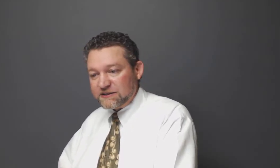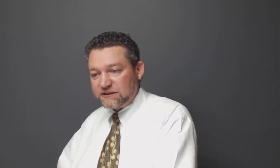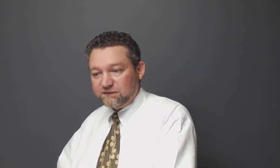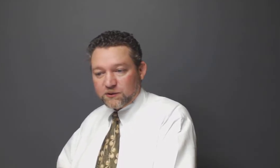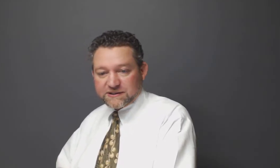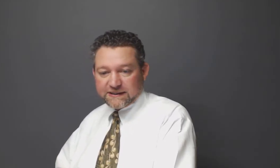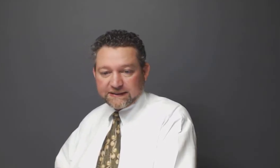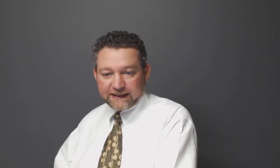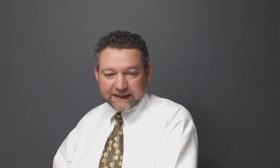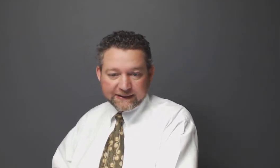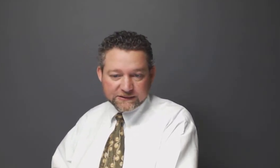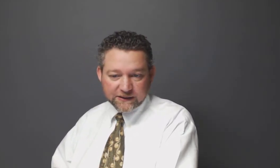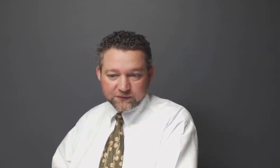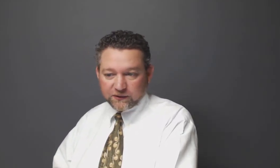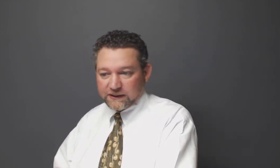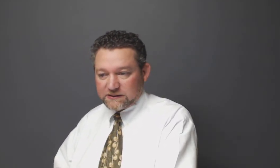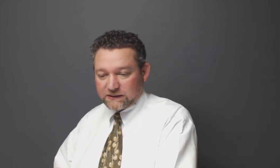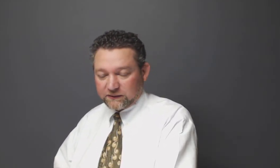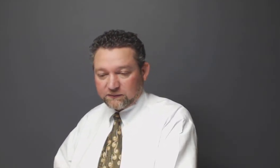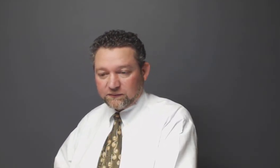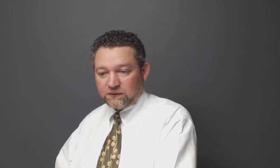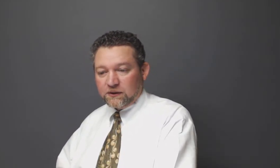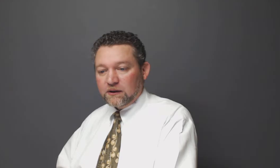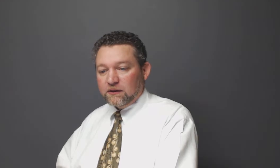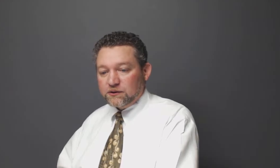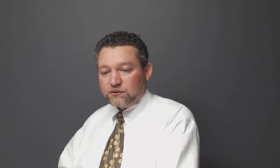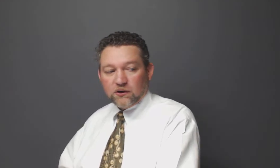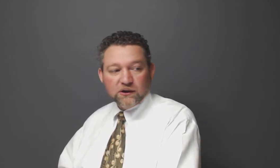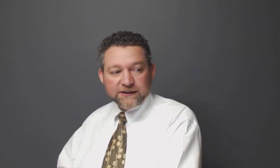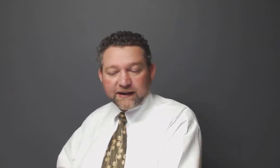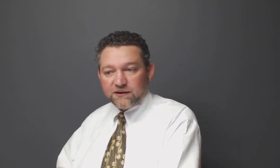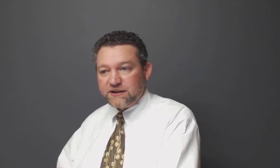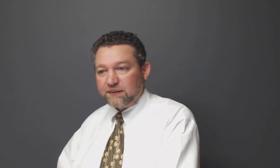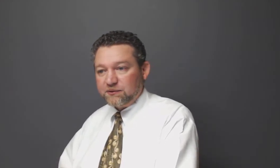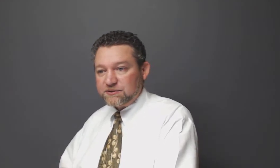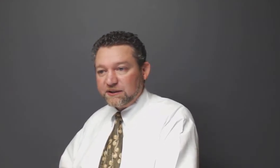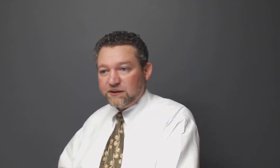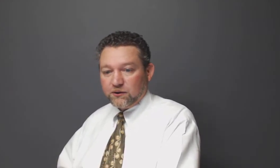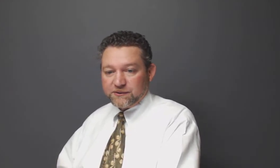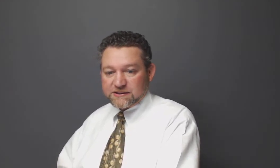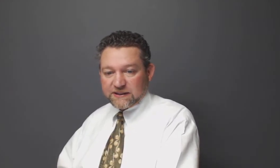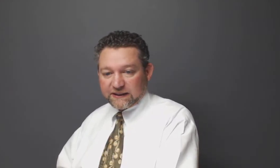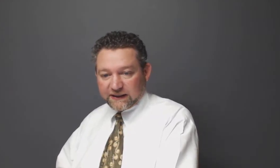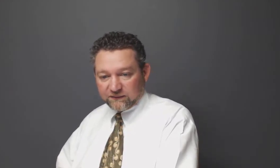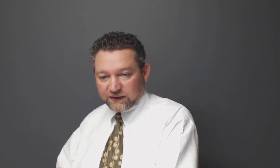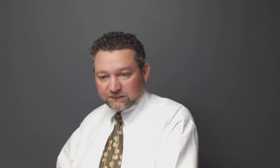Revelation 14, and chapter 19. Those are all entire chapters that deal with the second Advent.